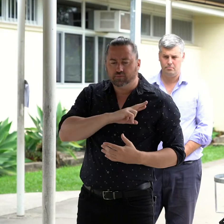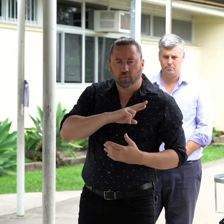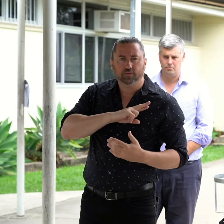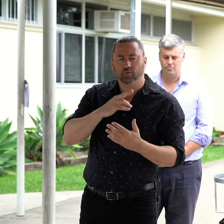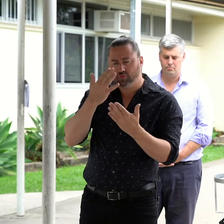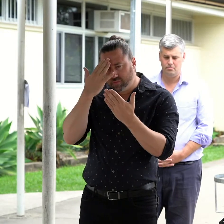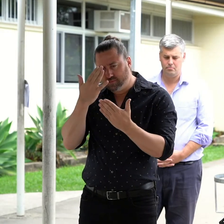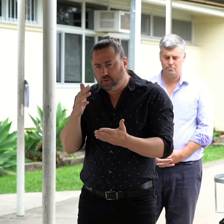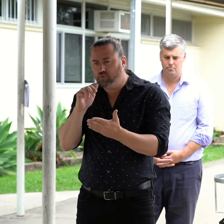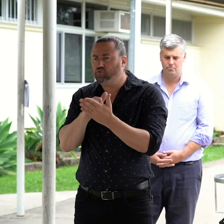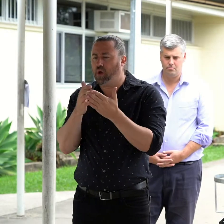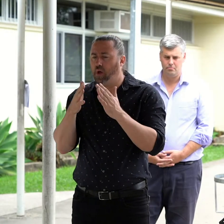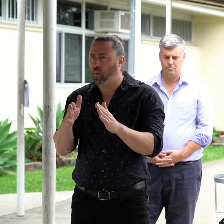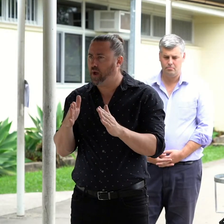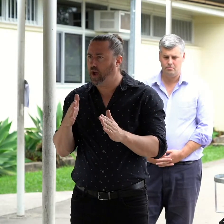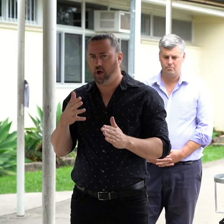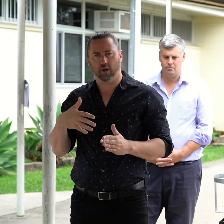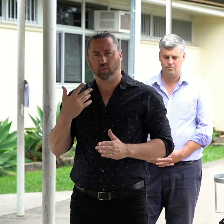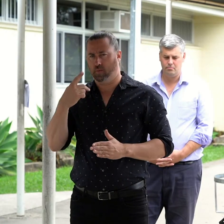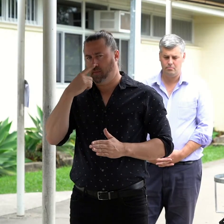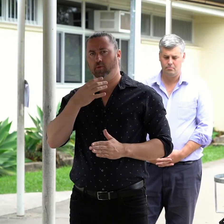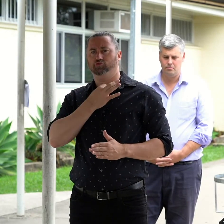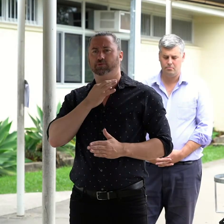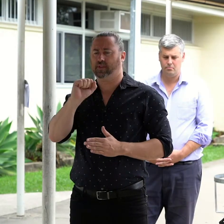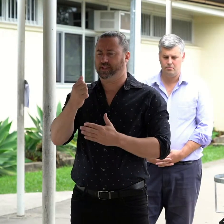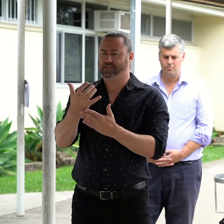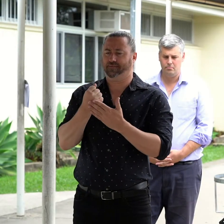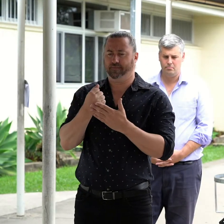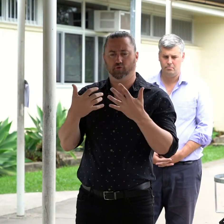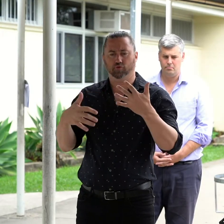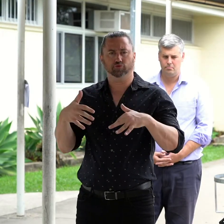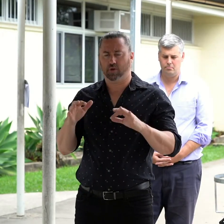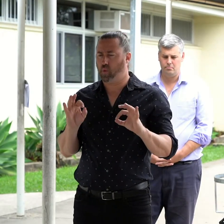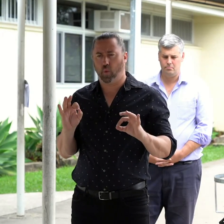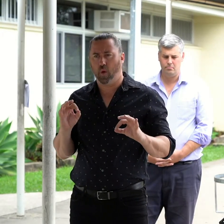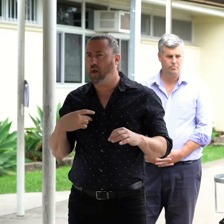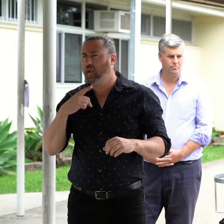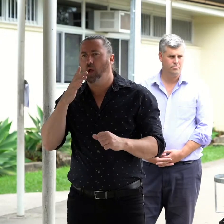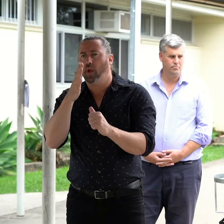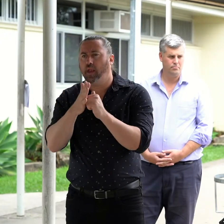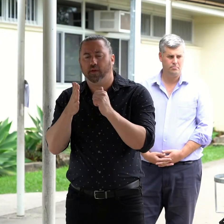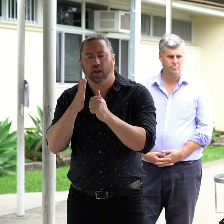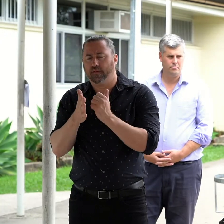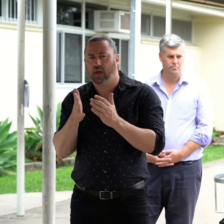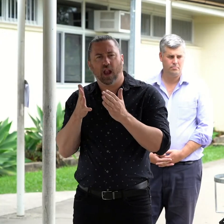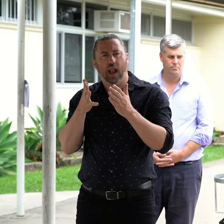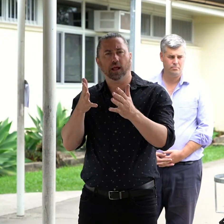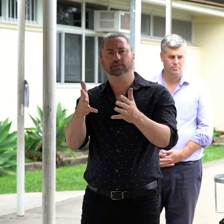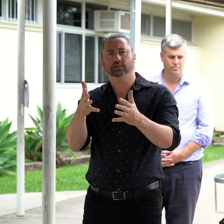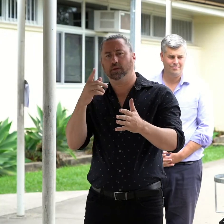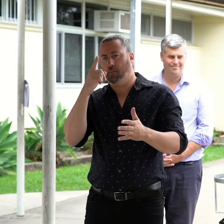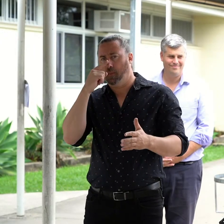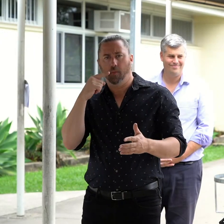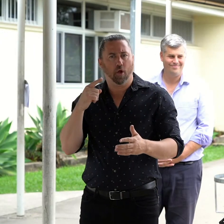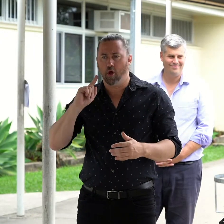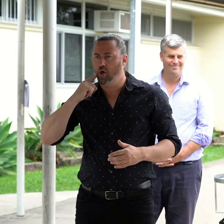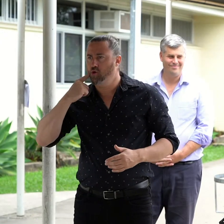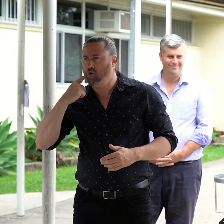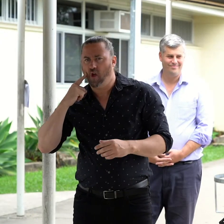safety at risk. That's what we ask for, but would never ever condone a situation where people are encouraging